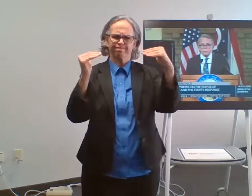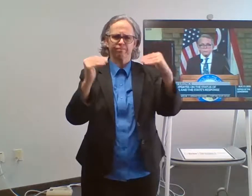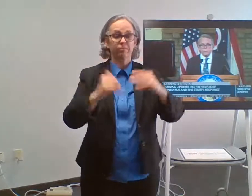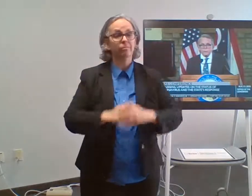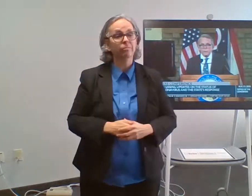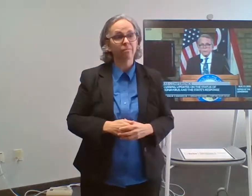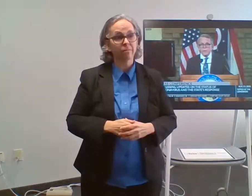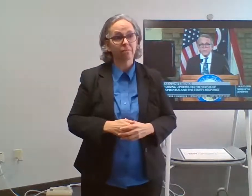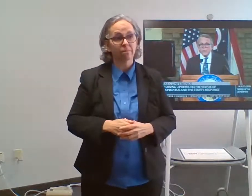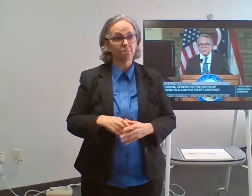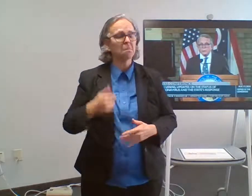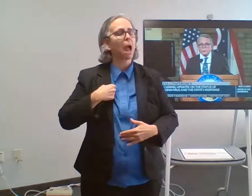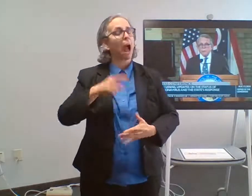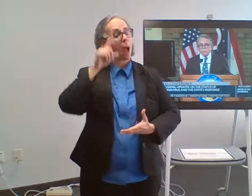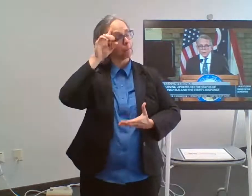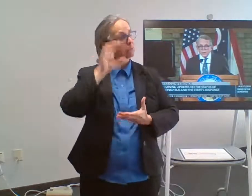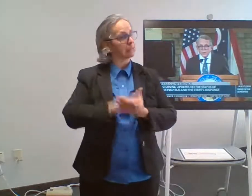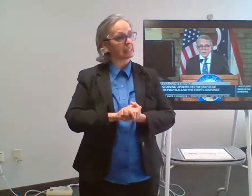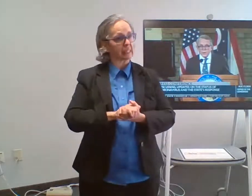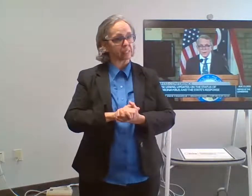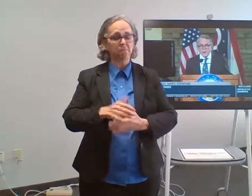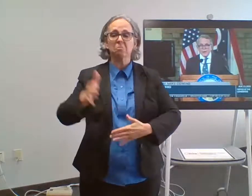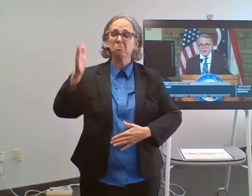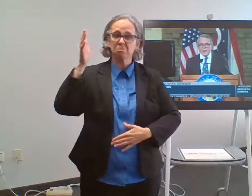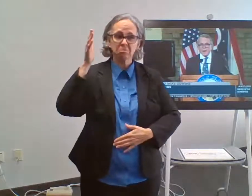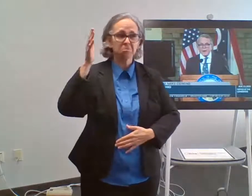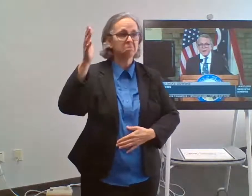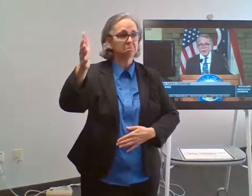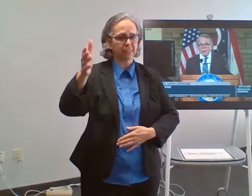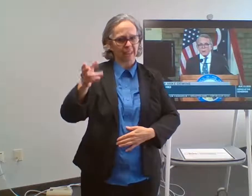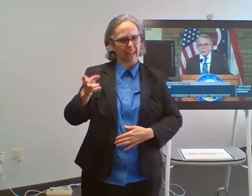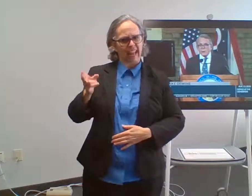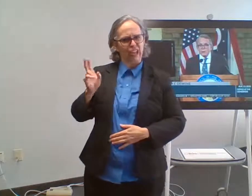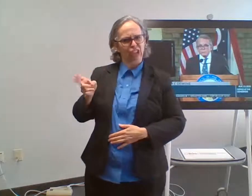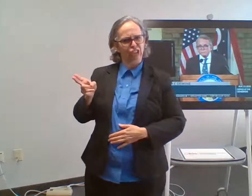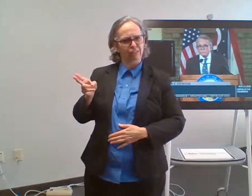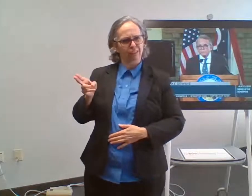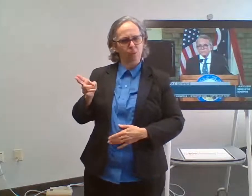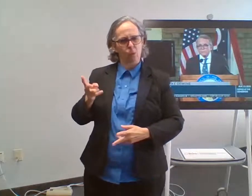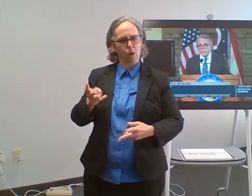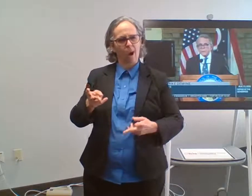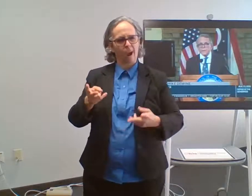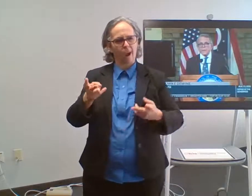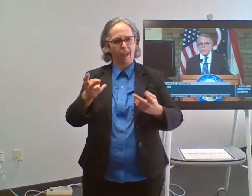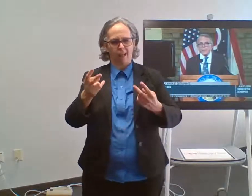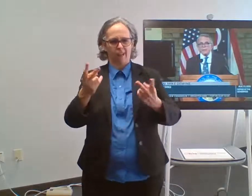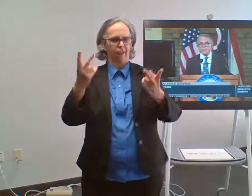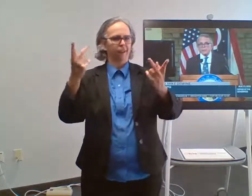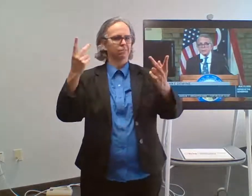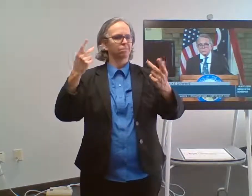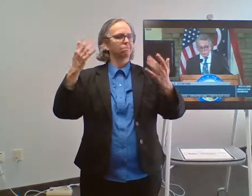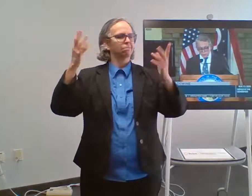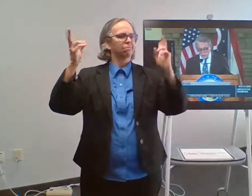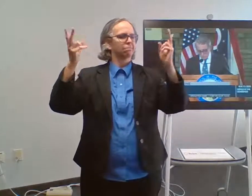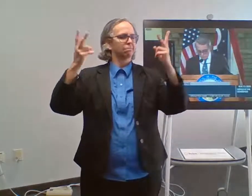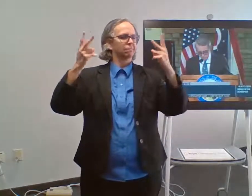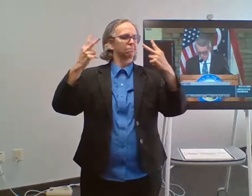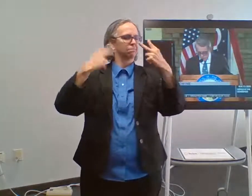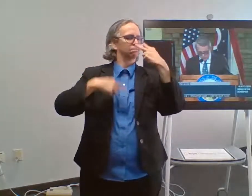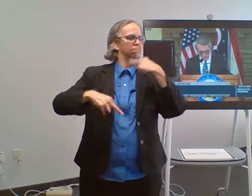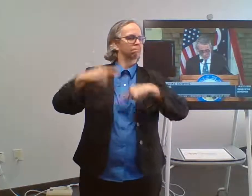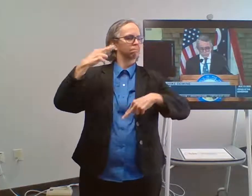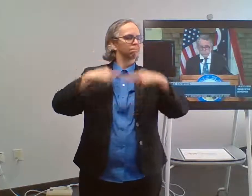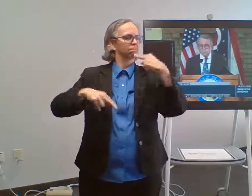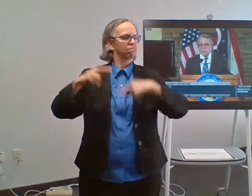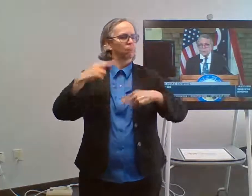me, and I will judge myself by what we do. And so, you know, I